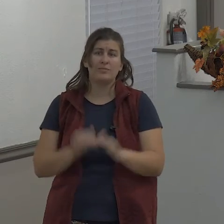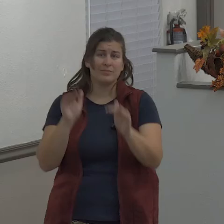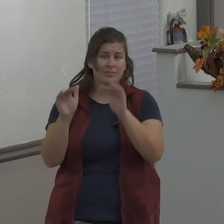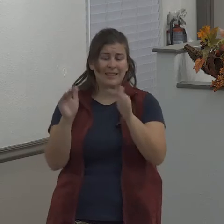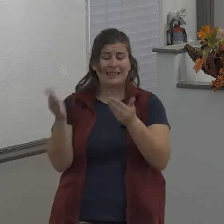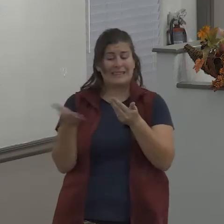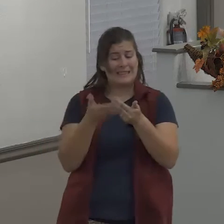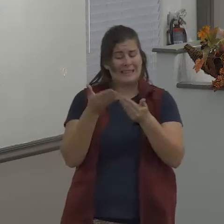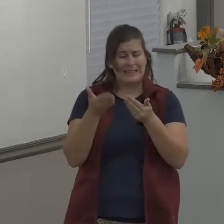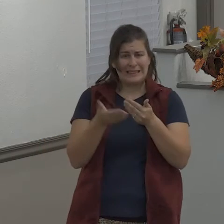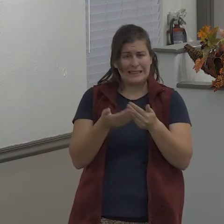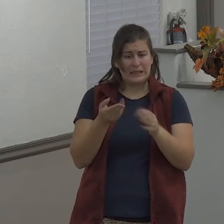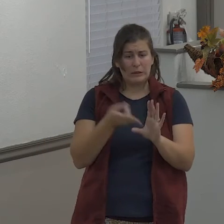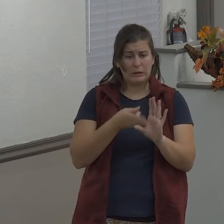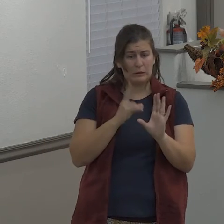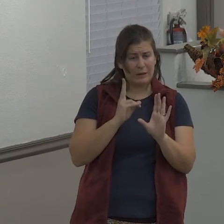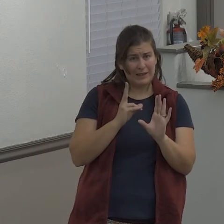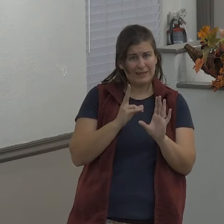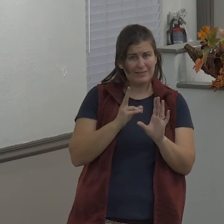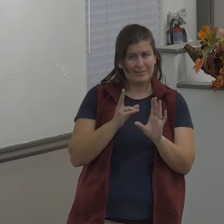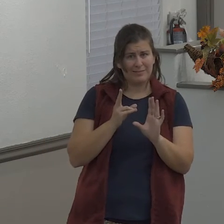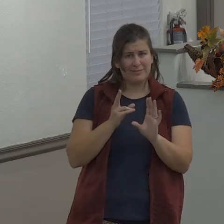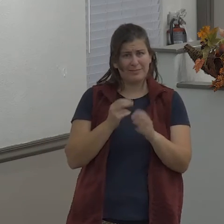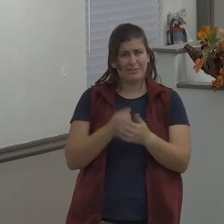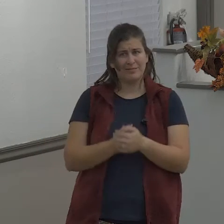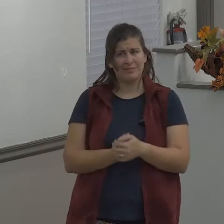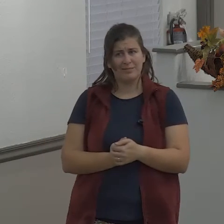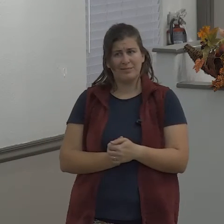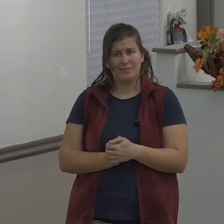Beloved, it's easy to quit,